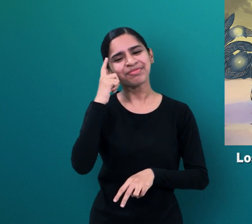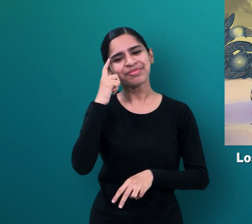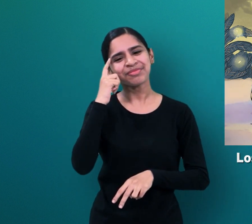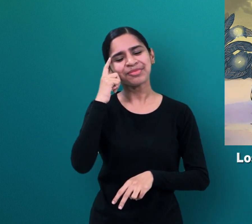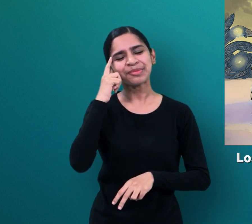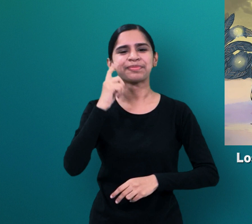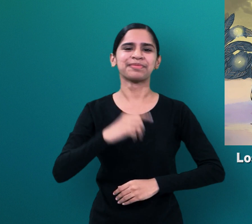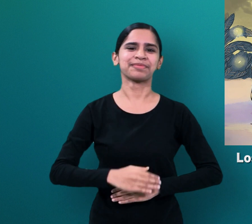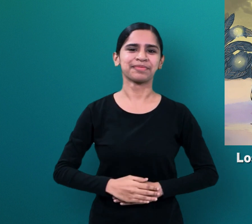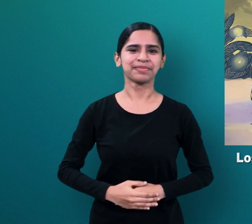pots.